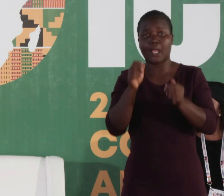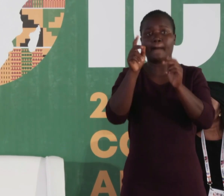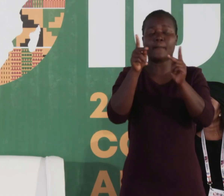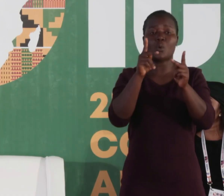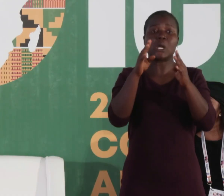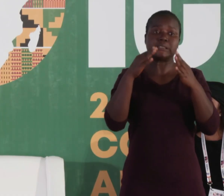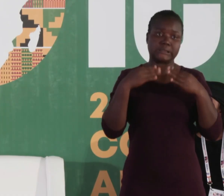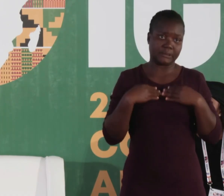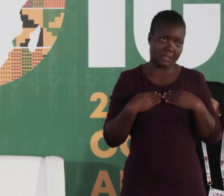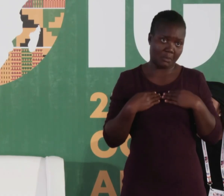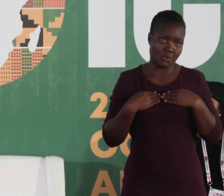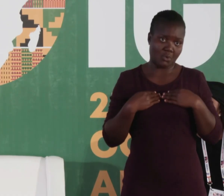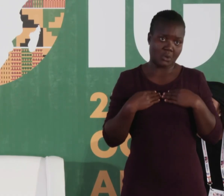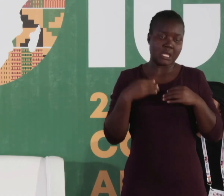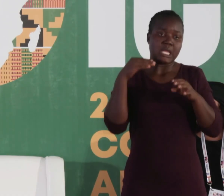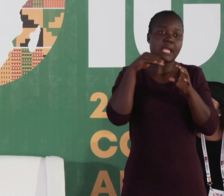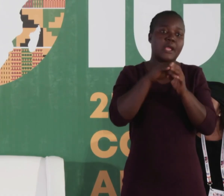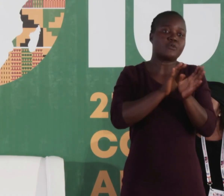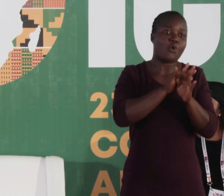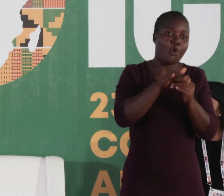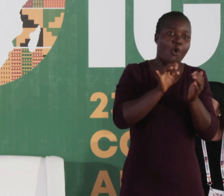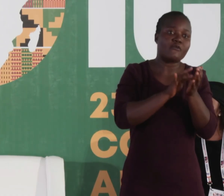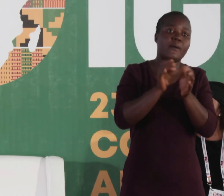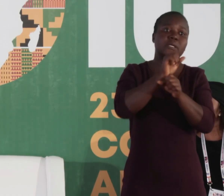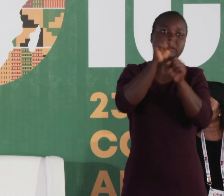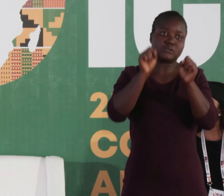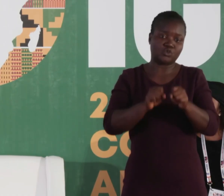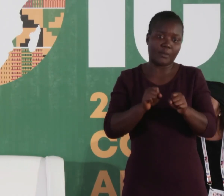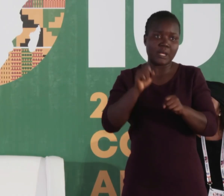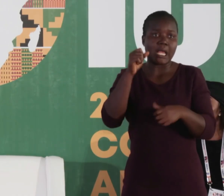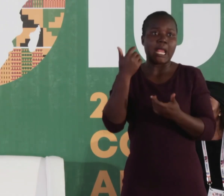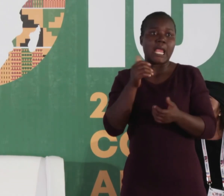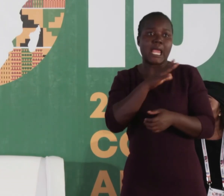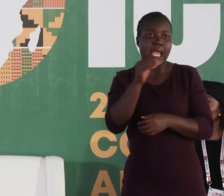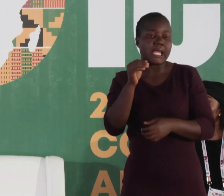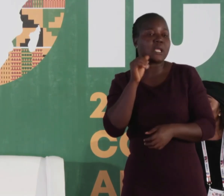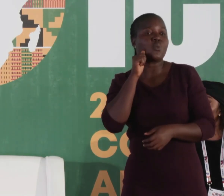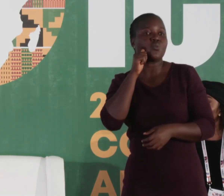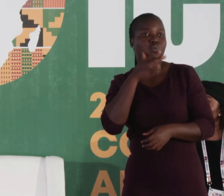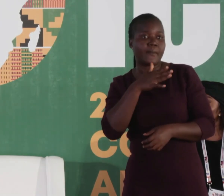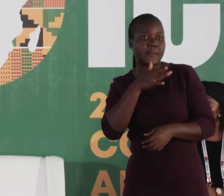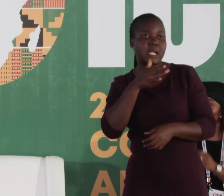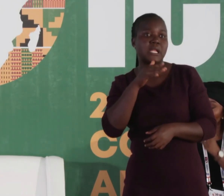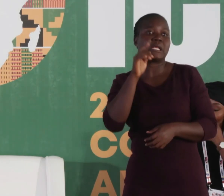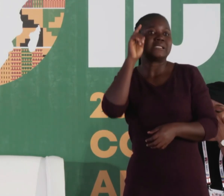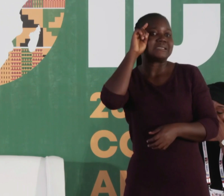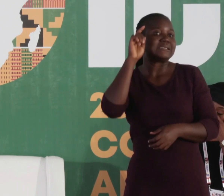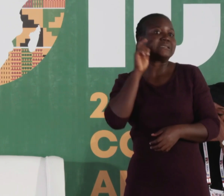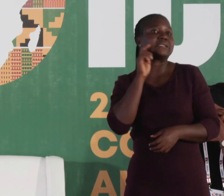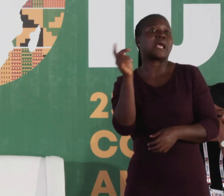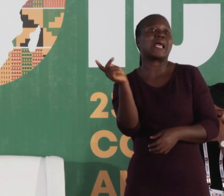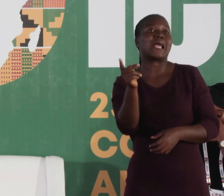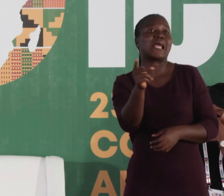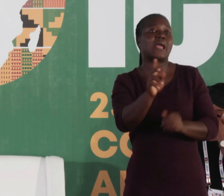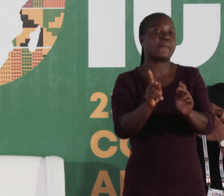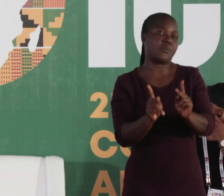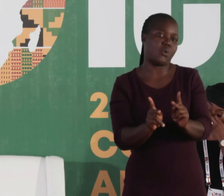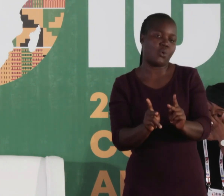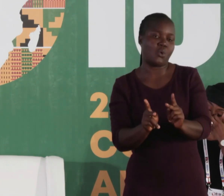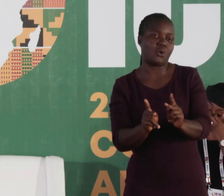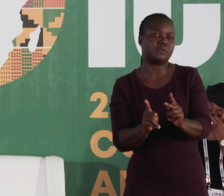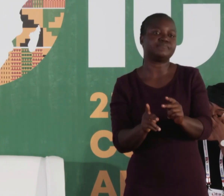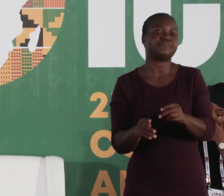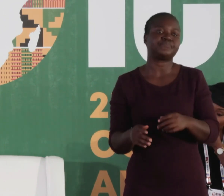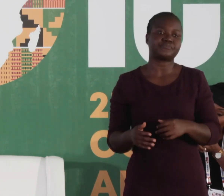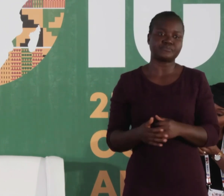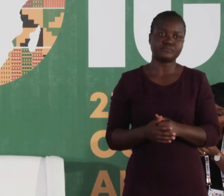pharmacists, KP staff, and female sex workers themselves. Pharmacists thought implementing this intervention, in